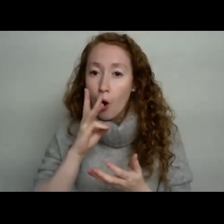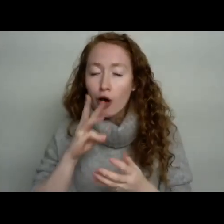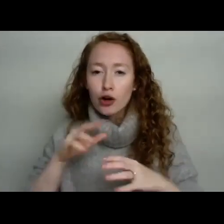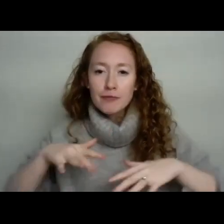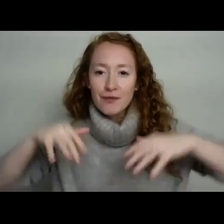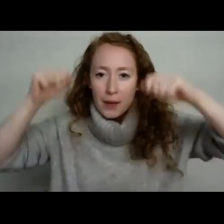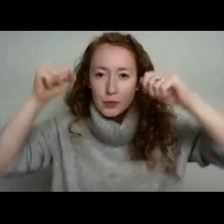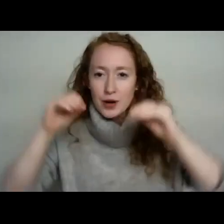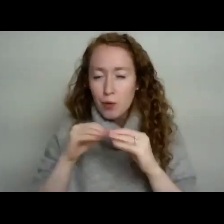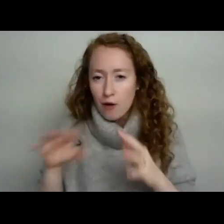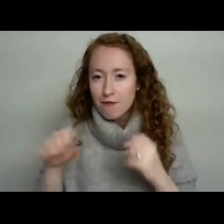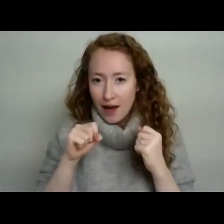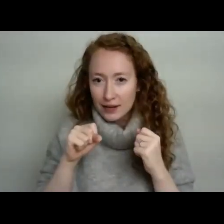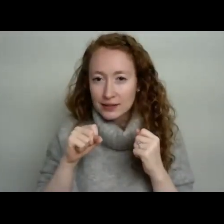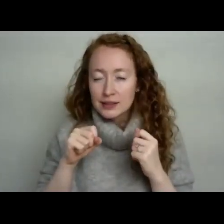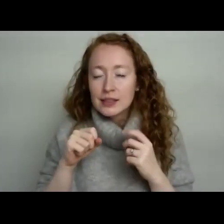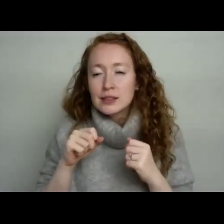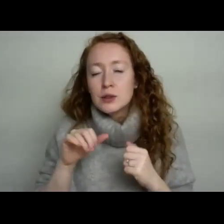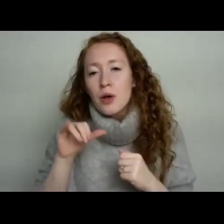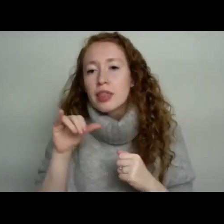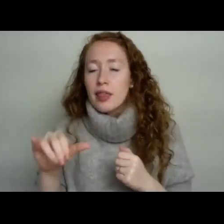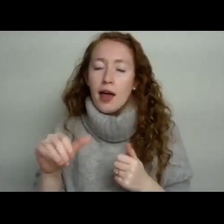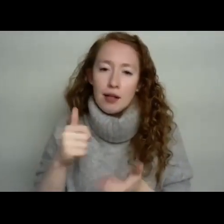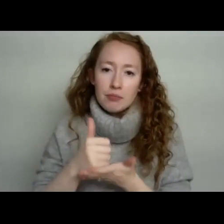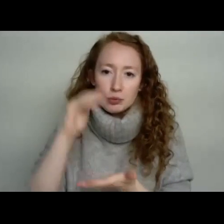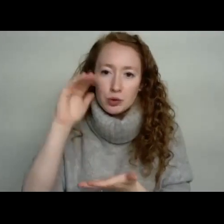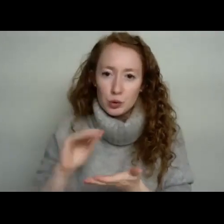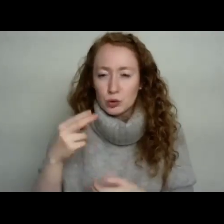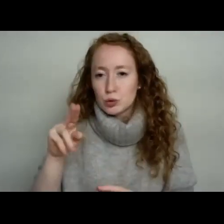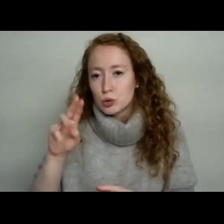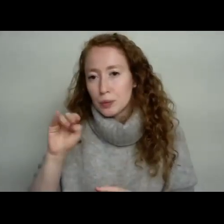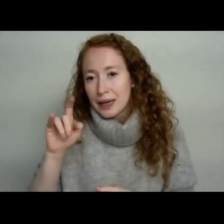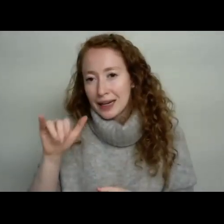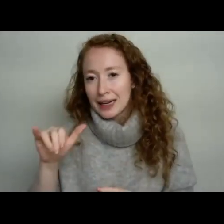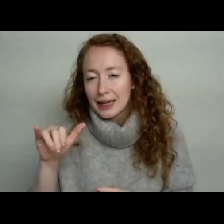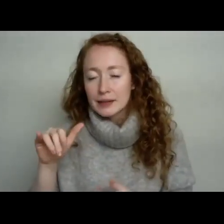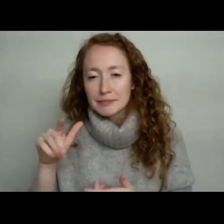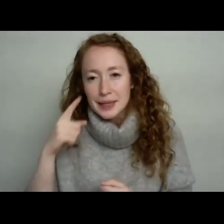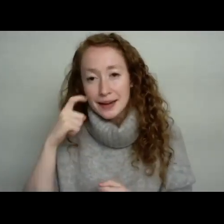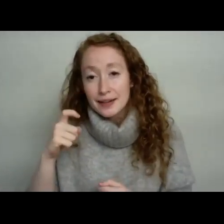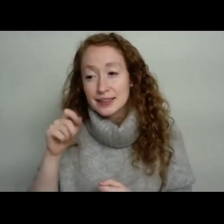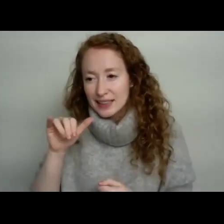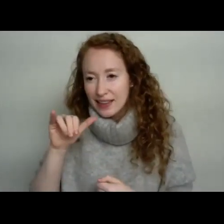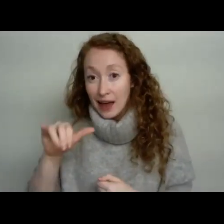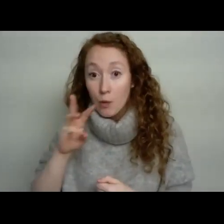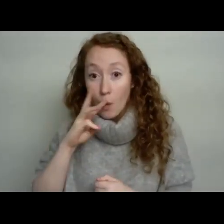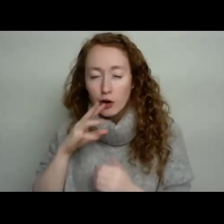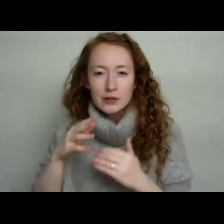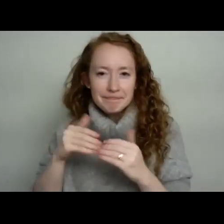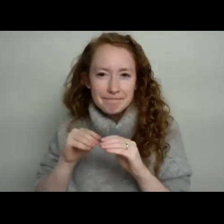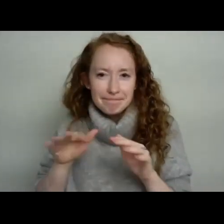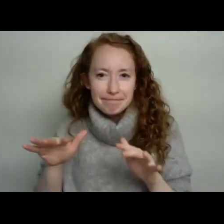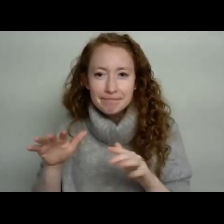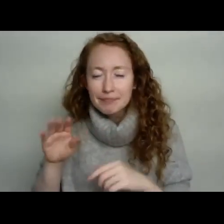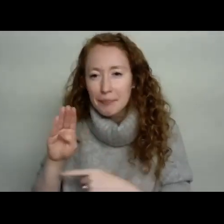is creating that perfect environment for those bacteria and fungi that create the damping off phenomena. Also, don't